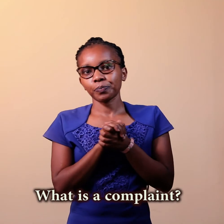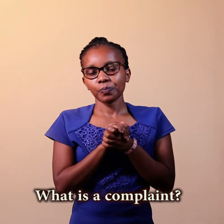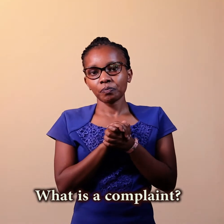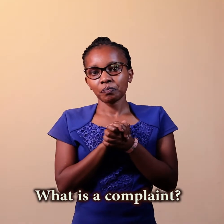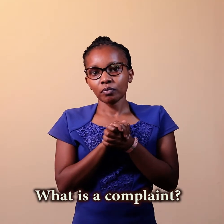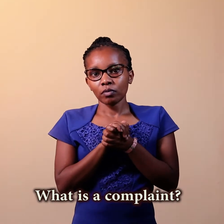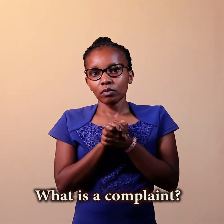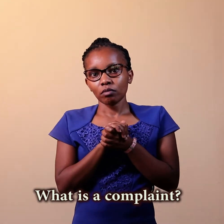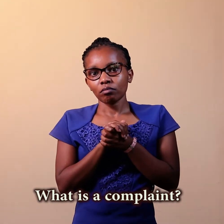What is a complaint?